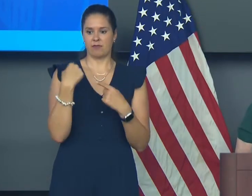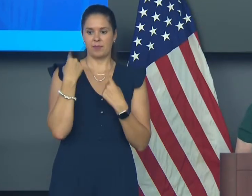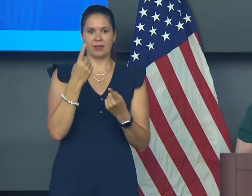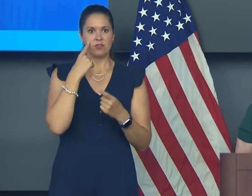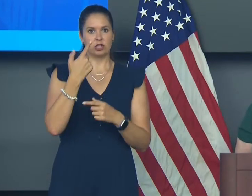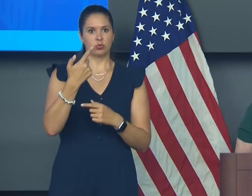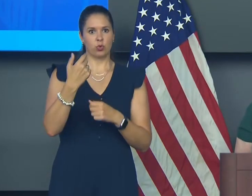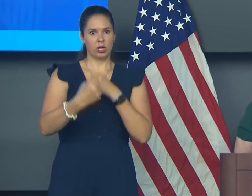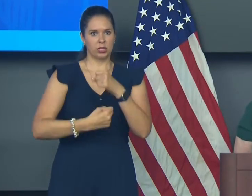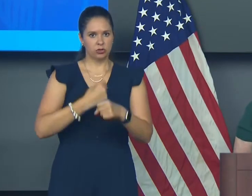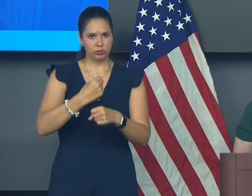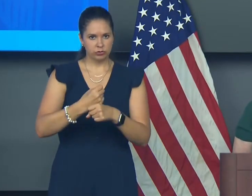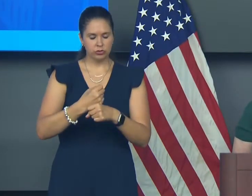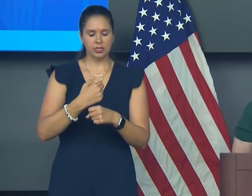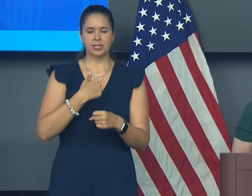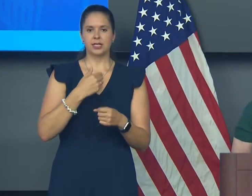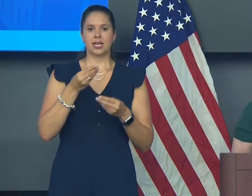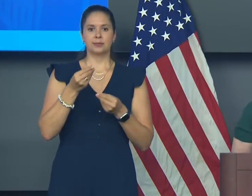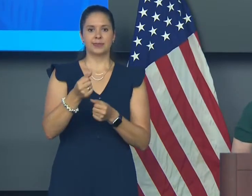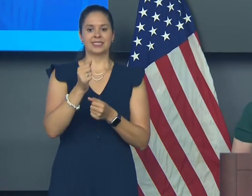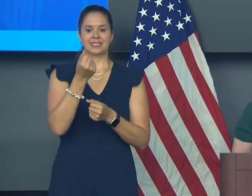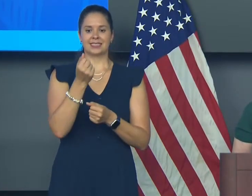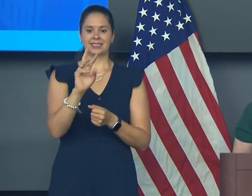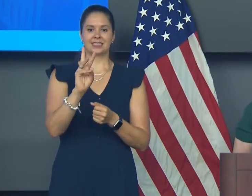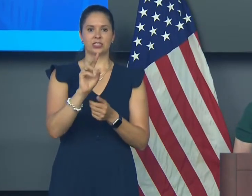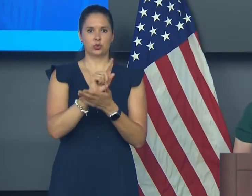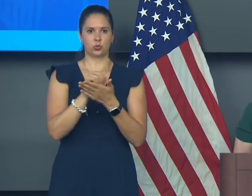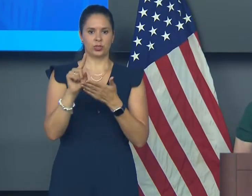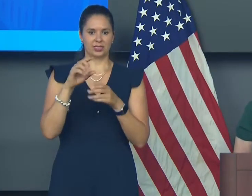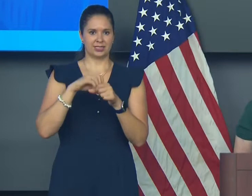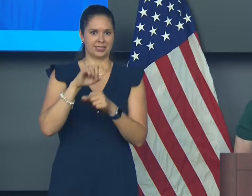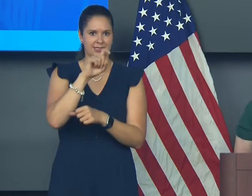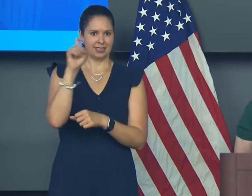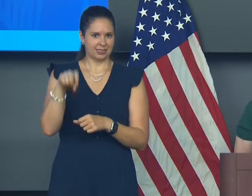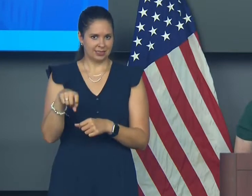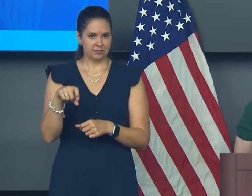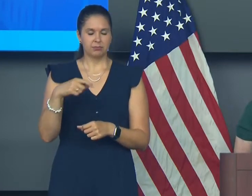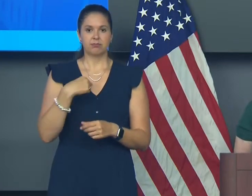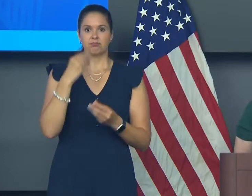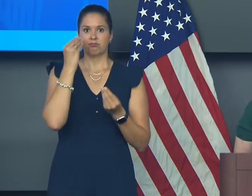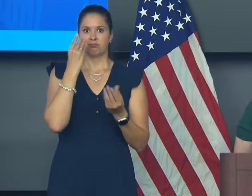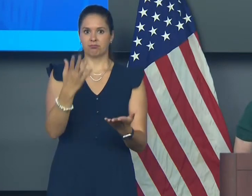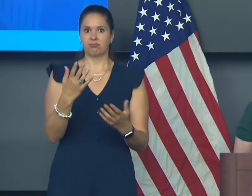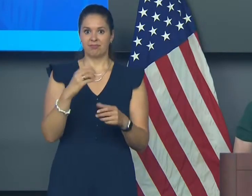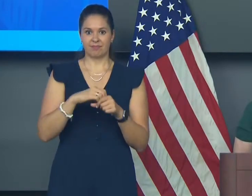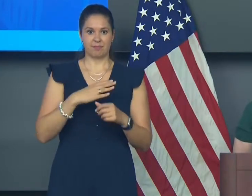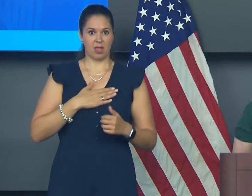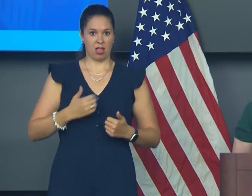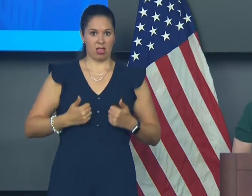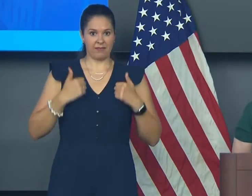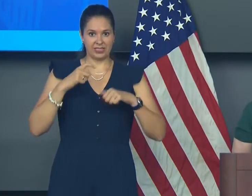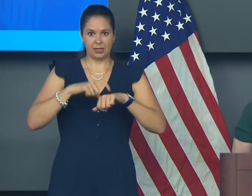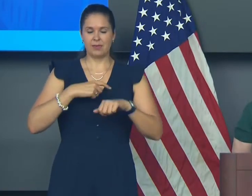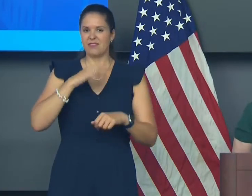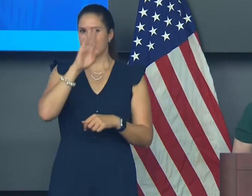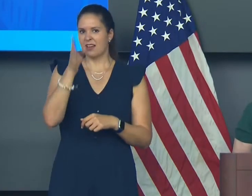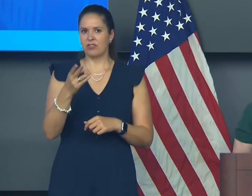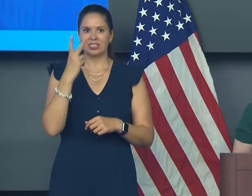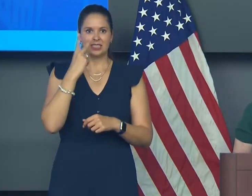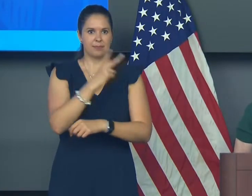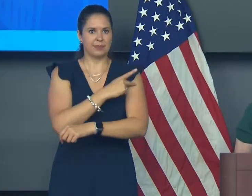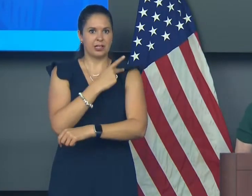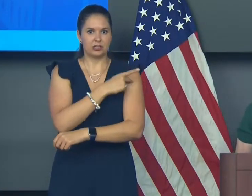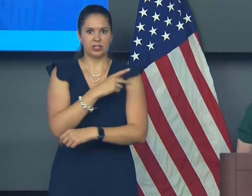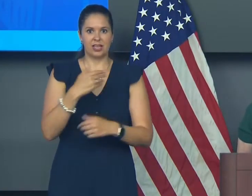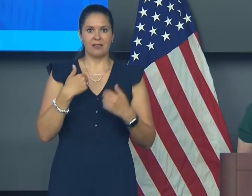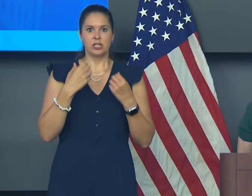been for 21 years. I spent 16 weeks in Texas. I will tell you, in my lifetime, I have never seen patients that have